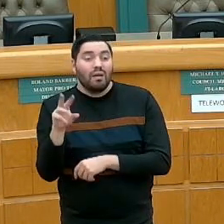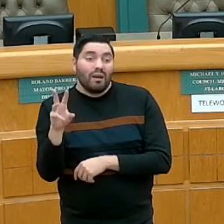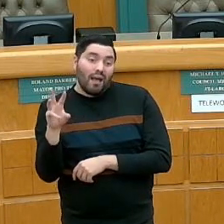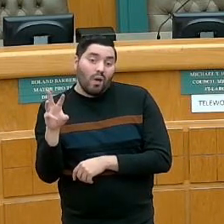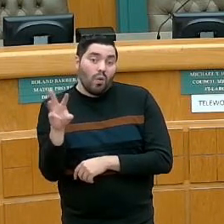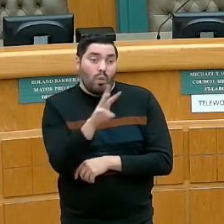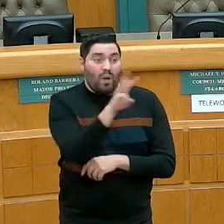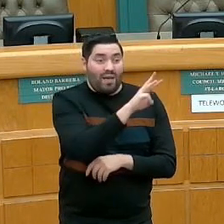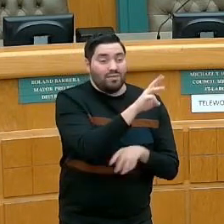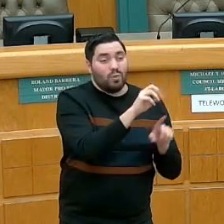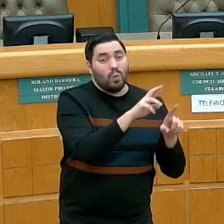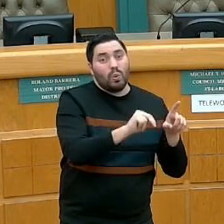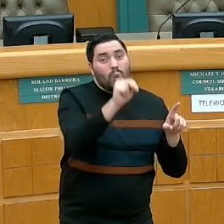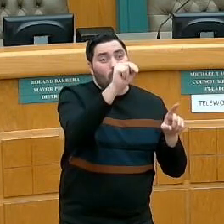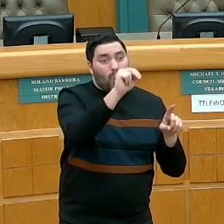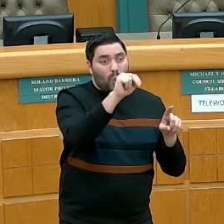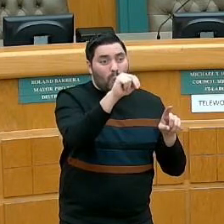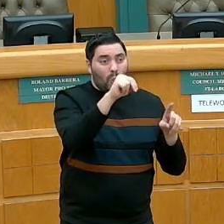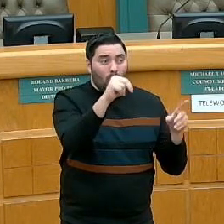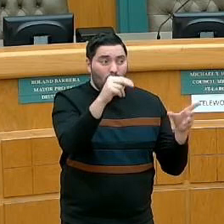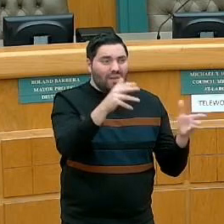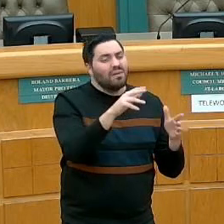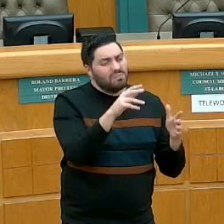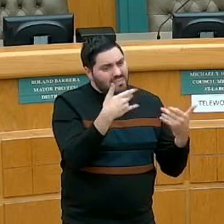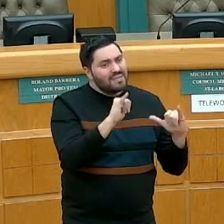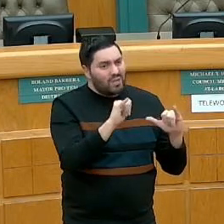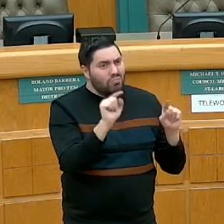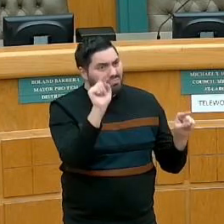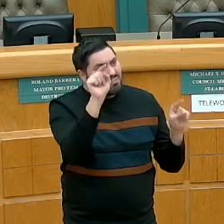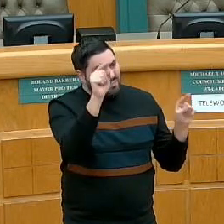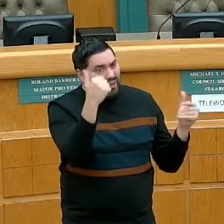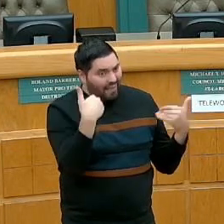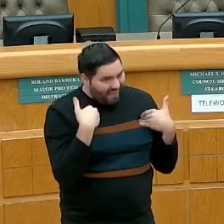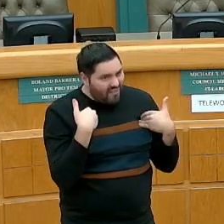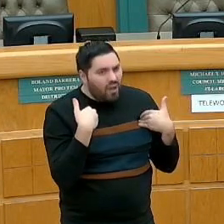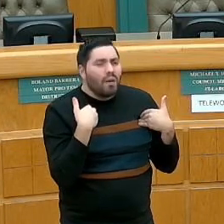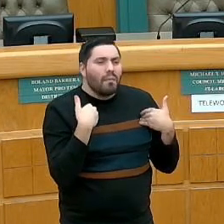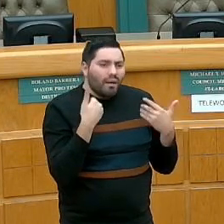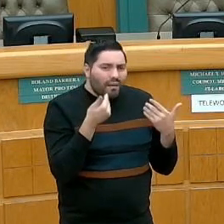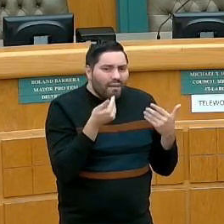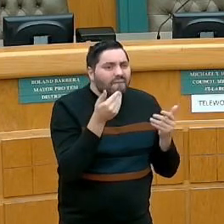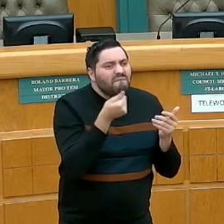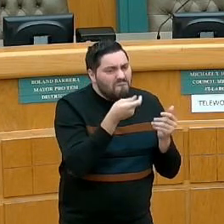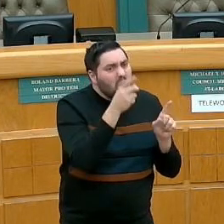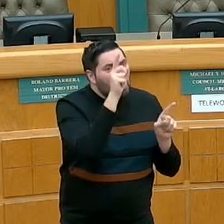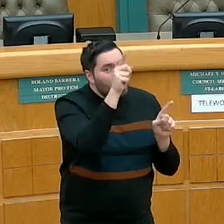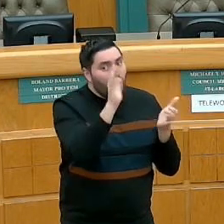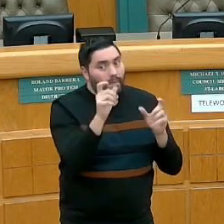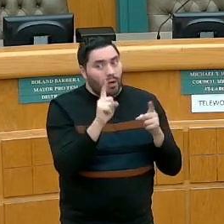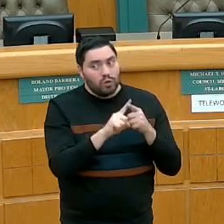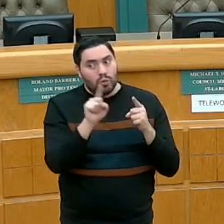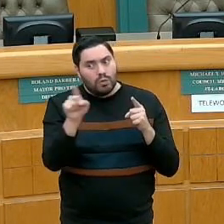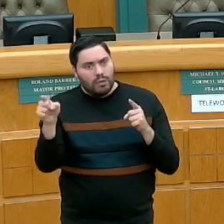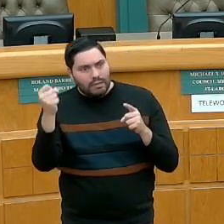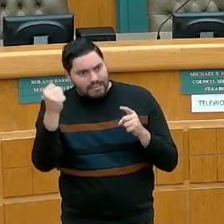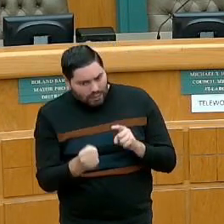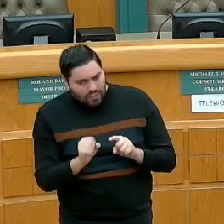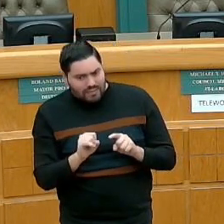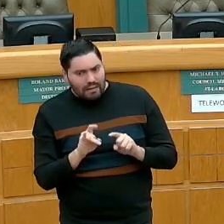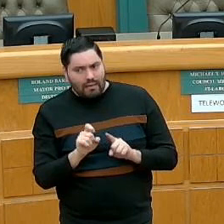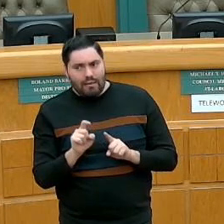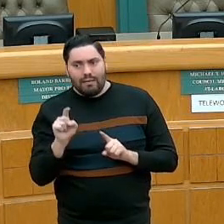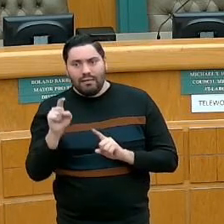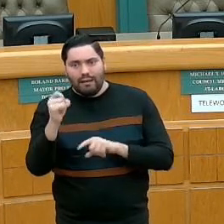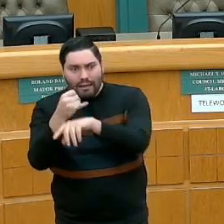town and the north part of town, there's still cases, but fewer compared to those other areas. So